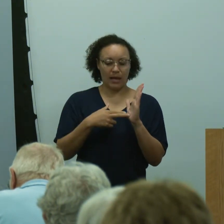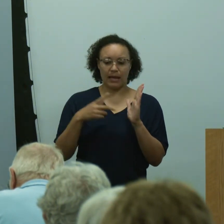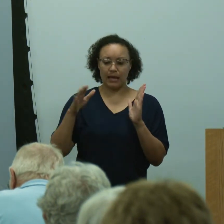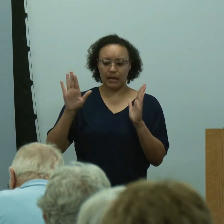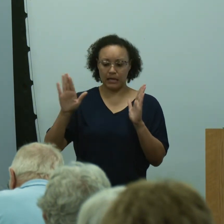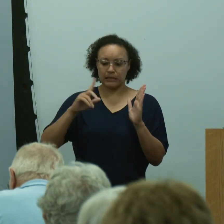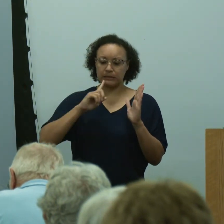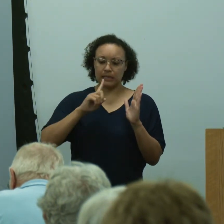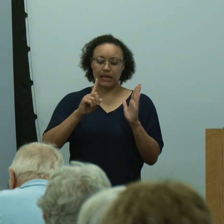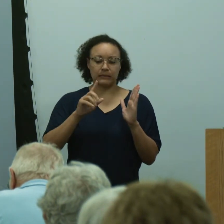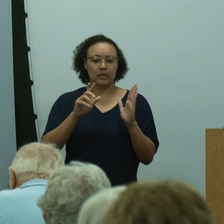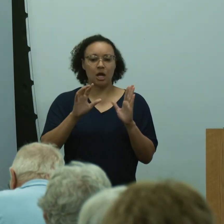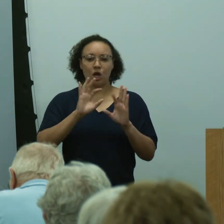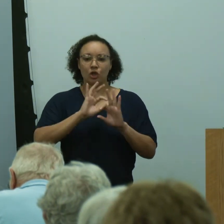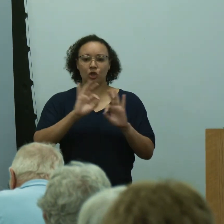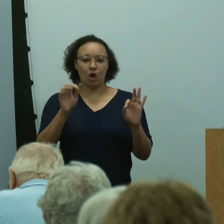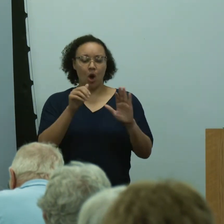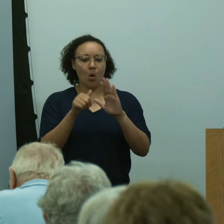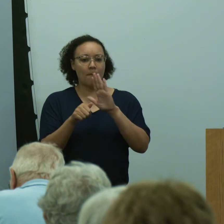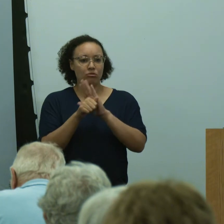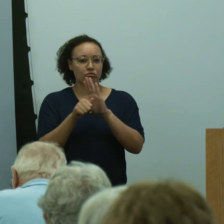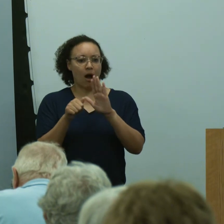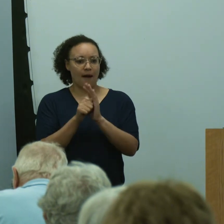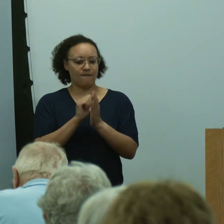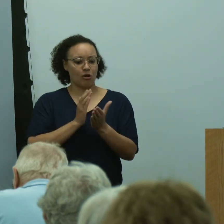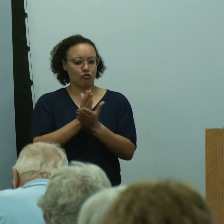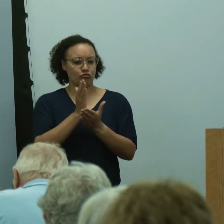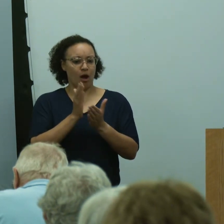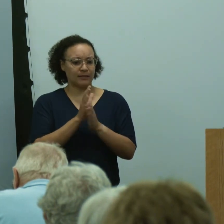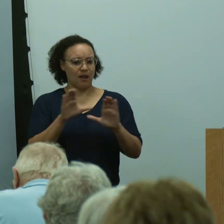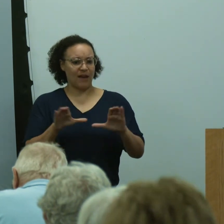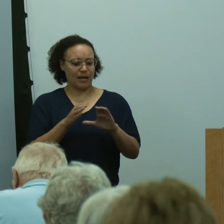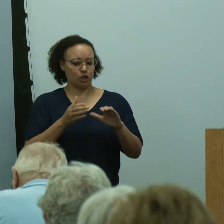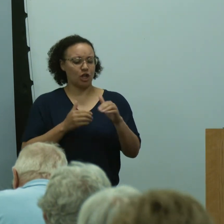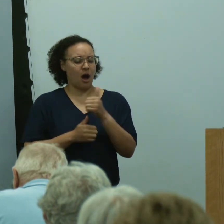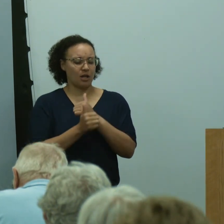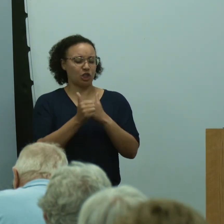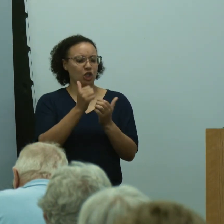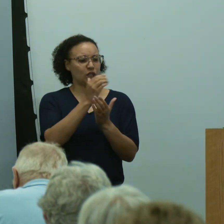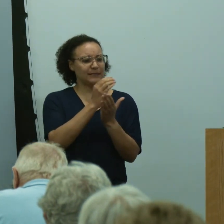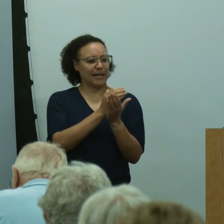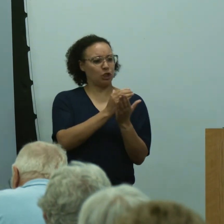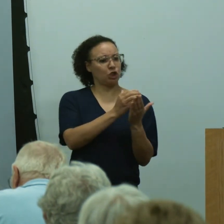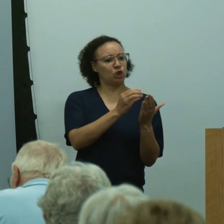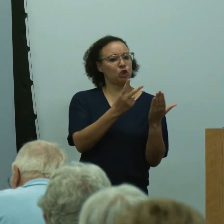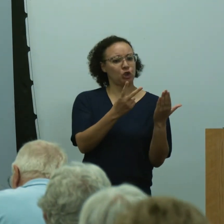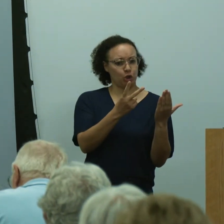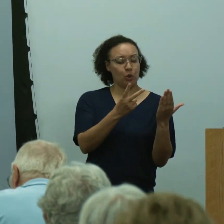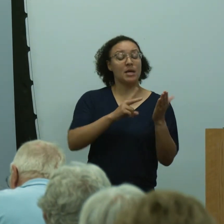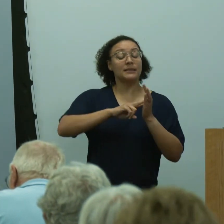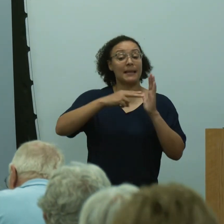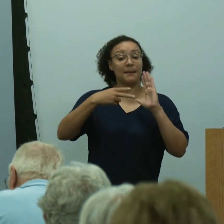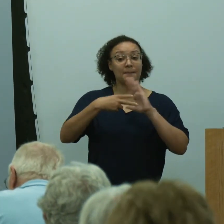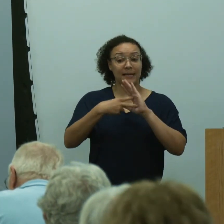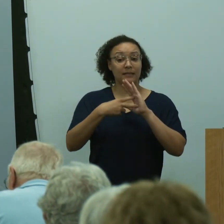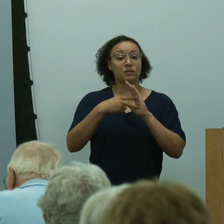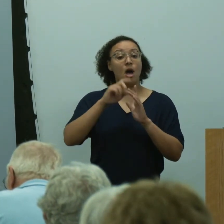no private right of action under Section 2 of the Voting Rights Act, which simply means only the U.S.